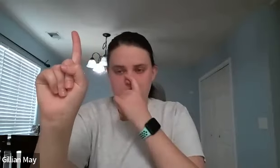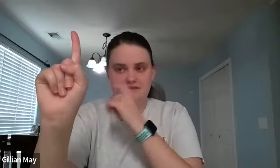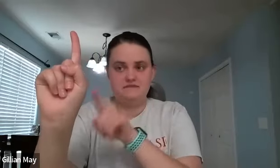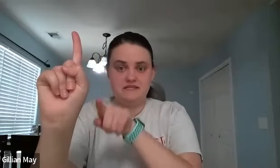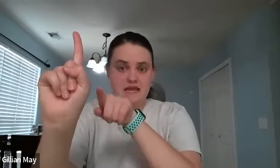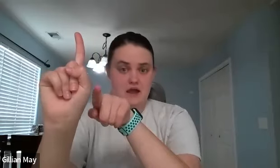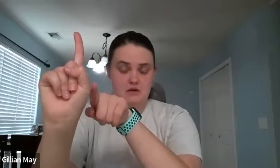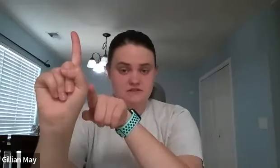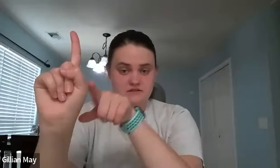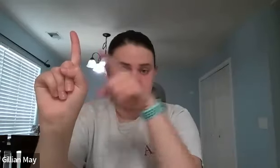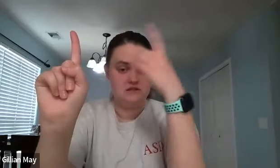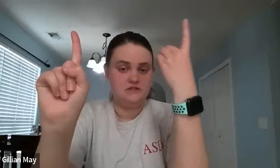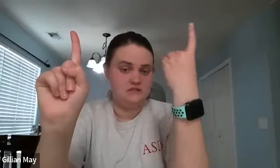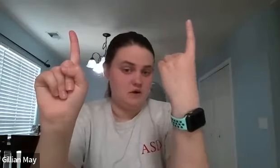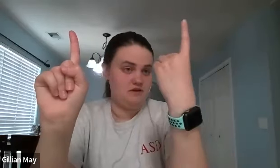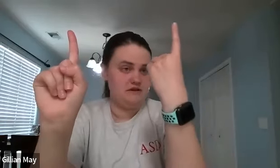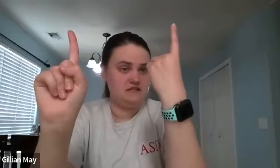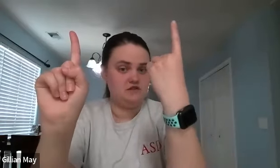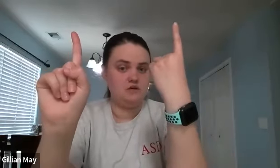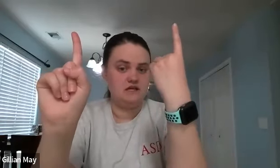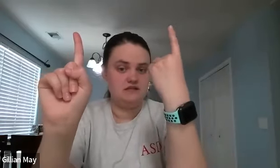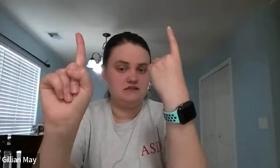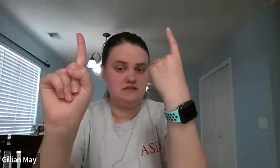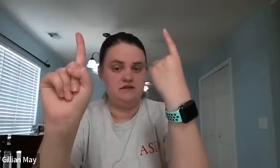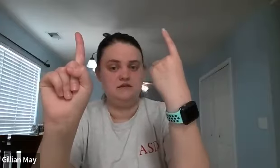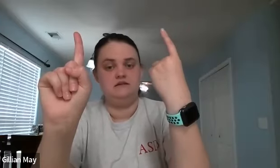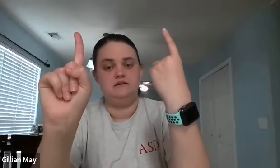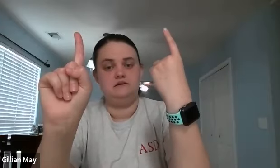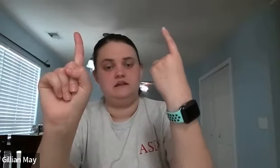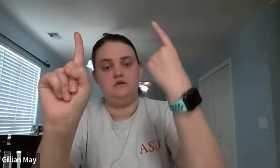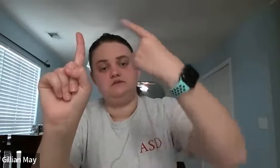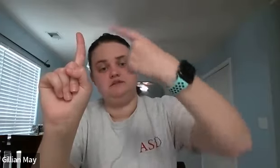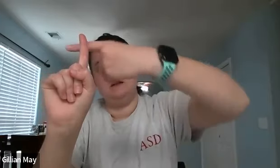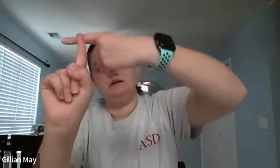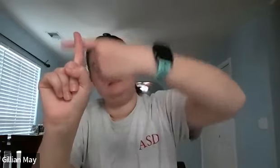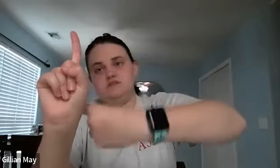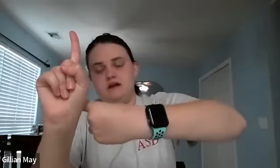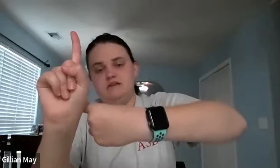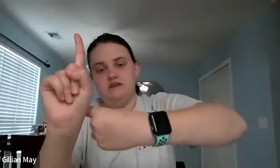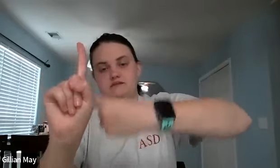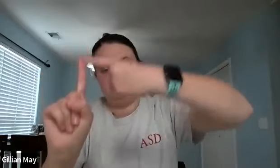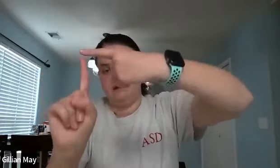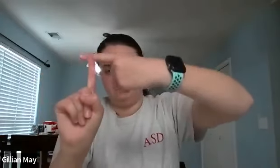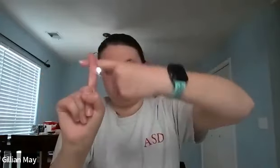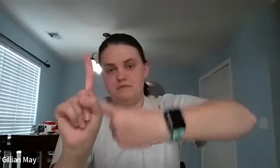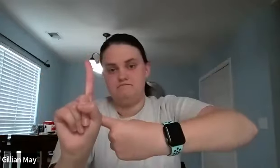non-dominant facing out, dominant facing towards us. Now it goes sideways and goes the back of the hands, back of the fingers. Yep,